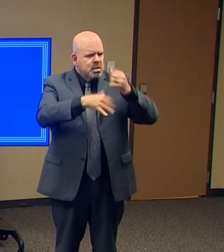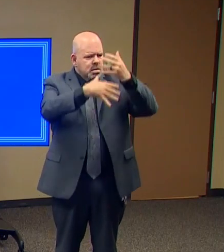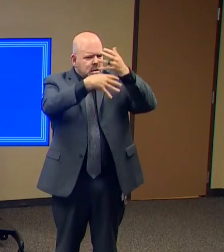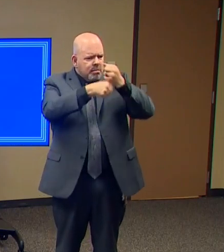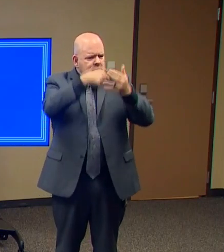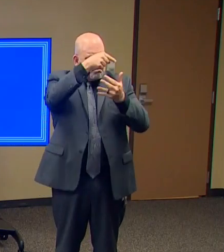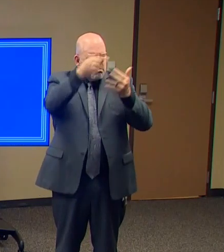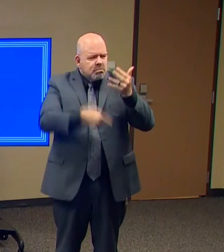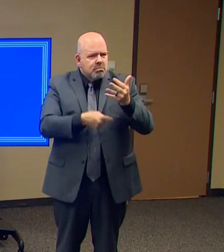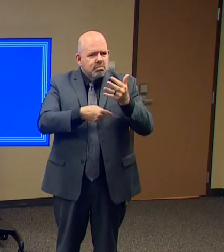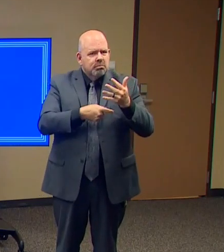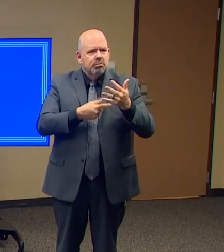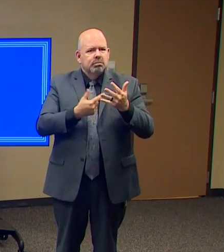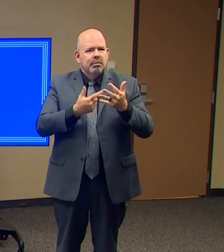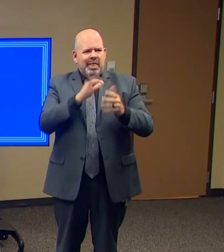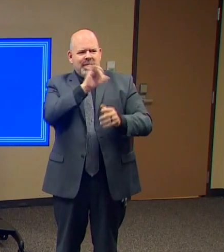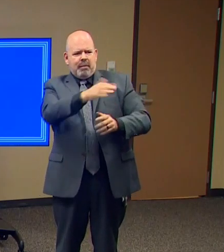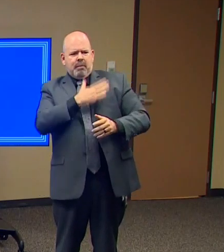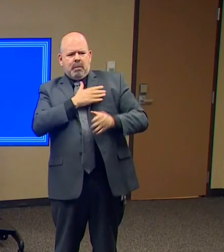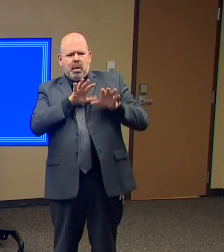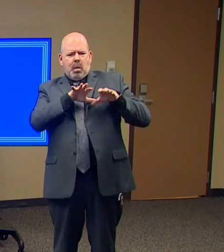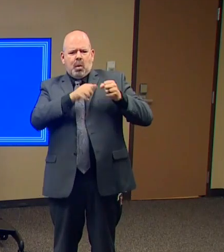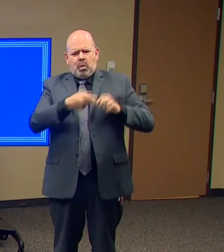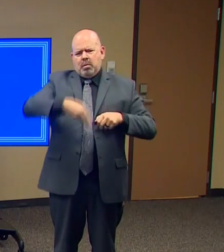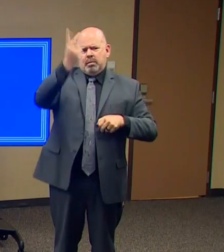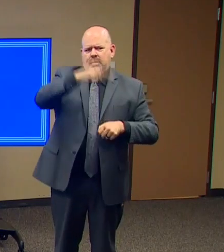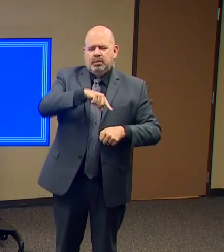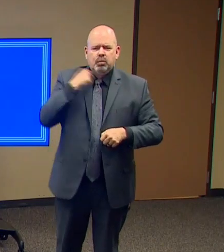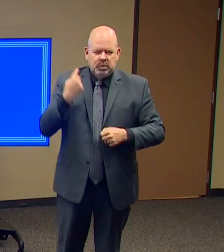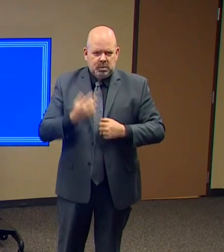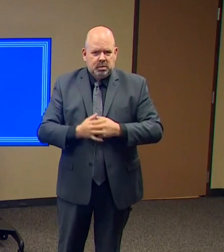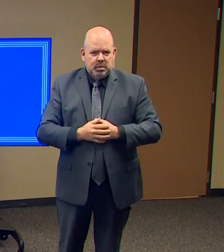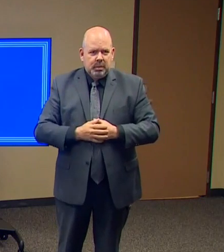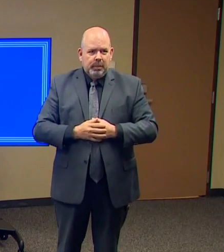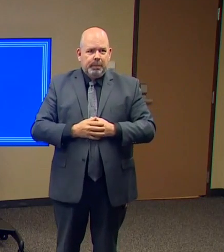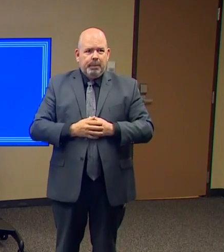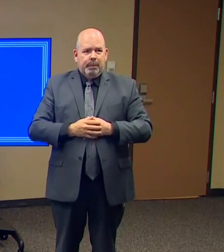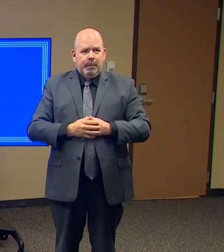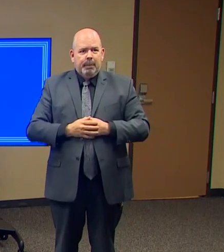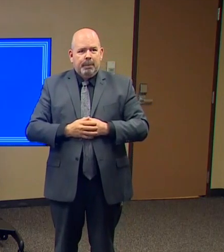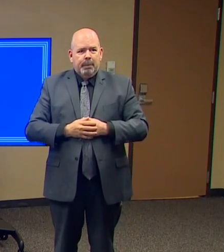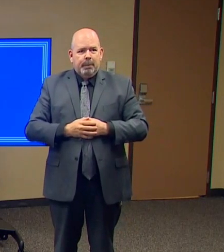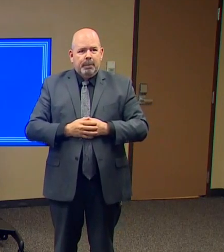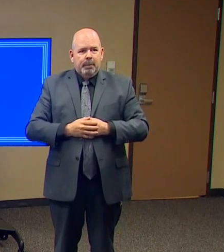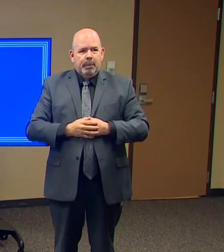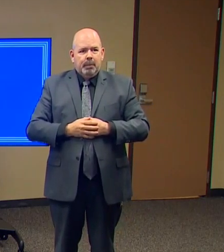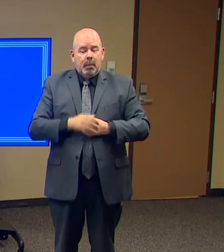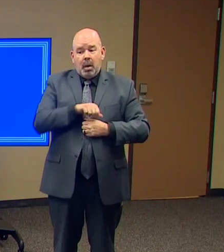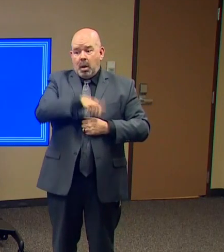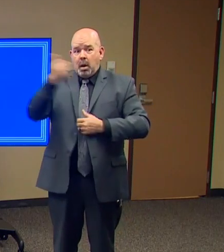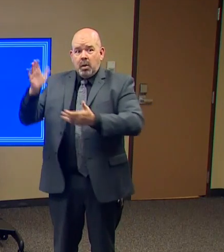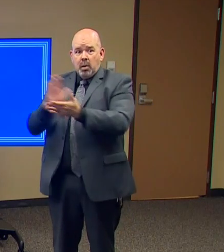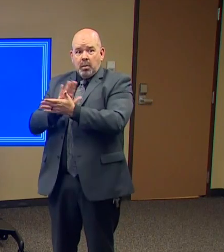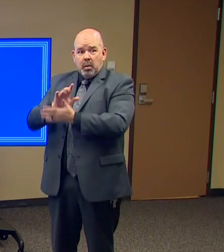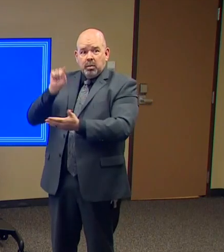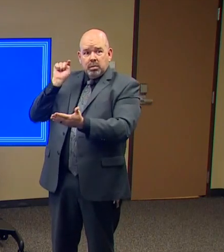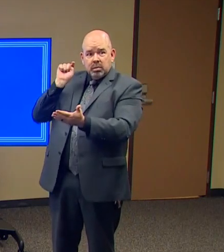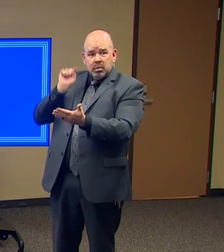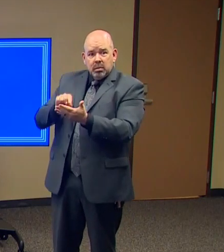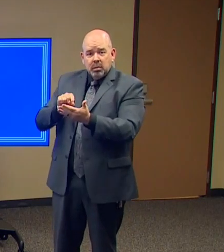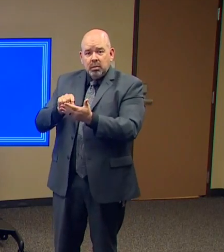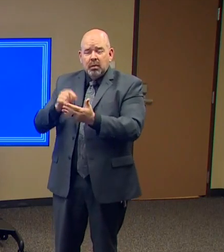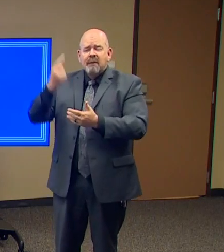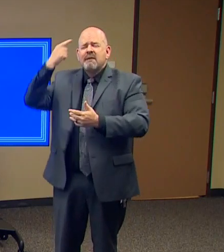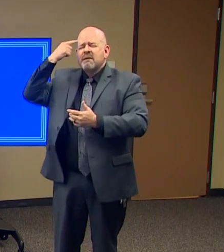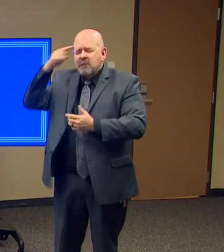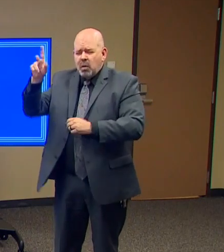sheet. And then it has a sheet for those who are around them. So for those living with a high-risk individual,